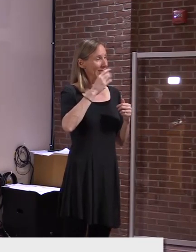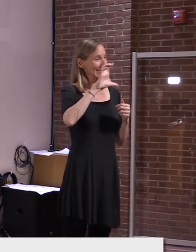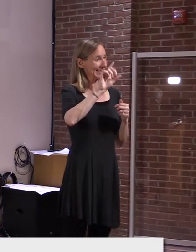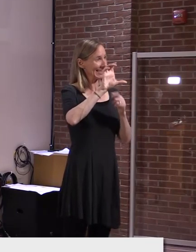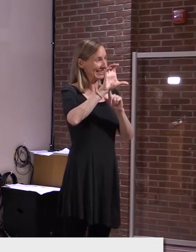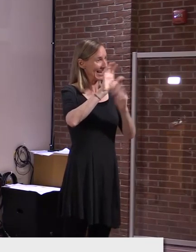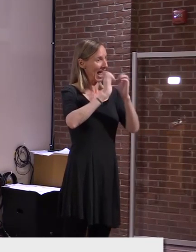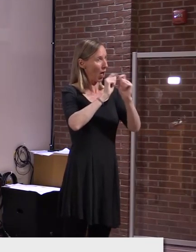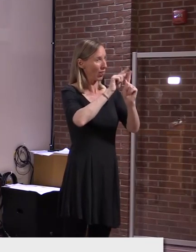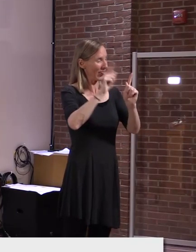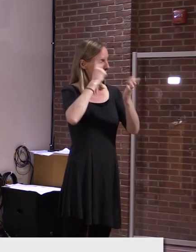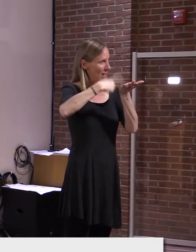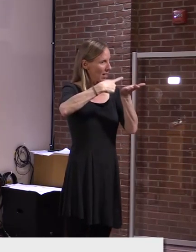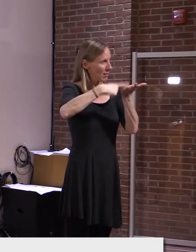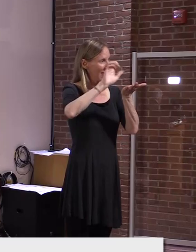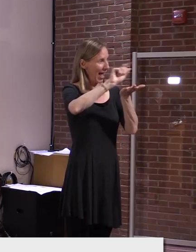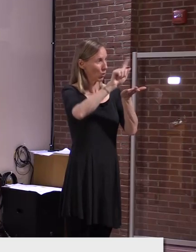question,